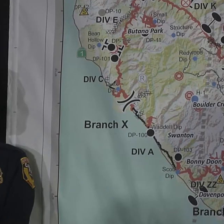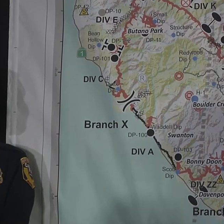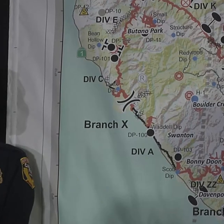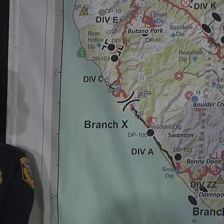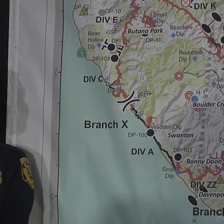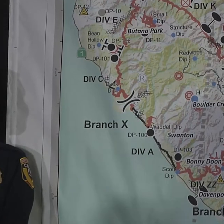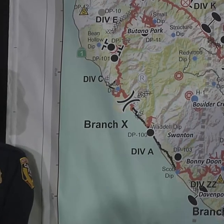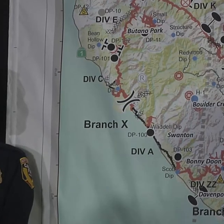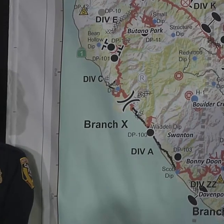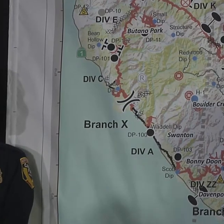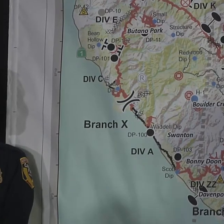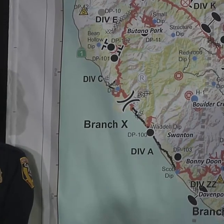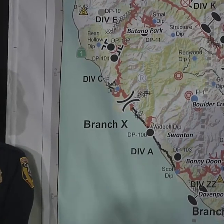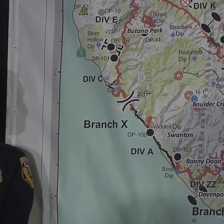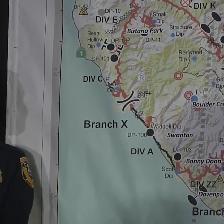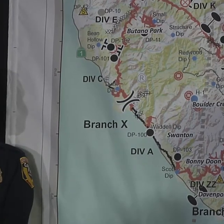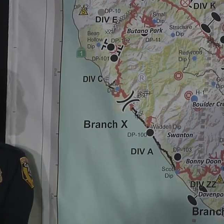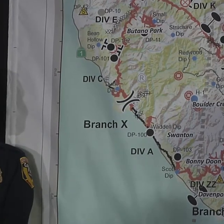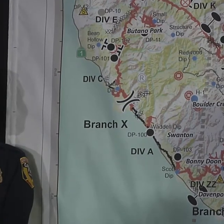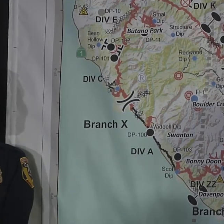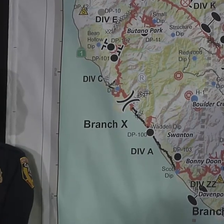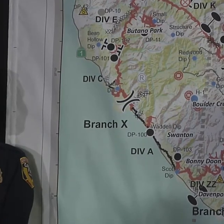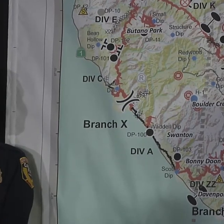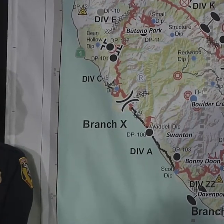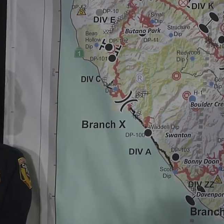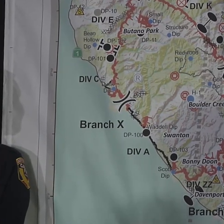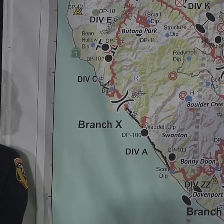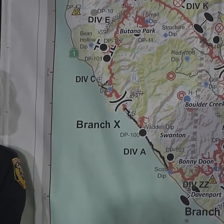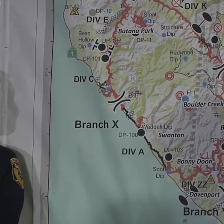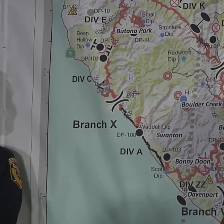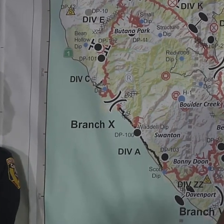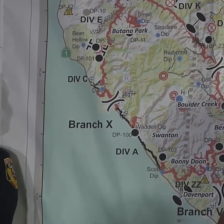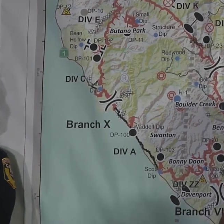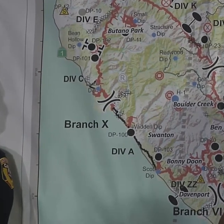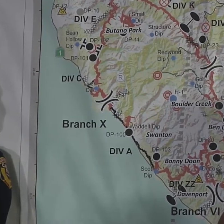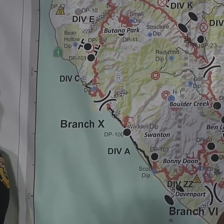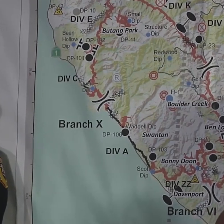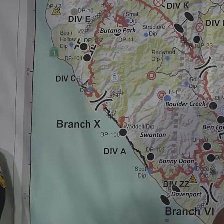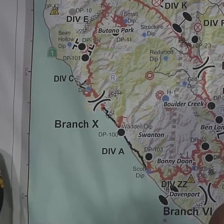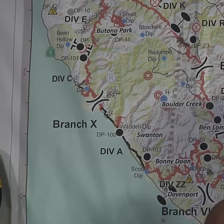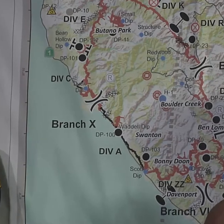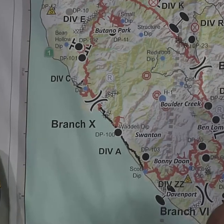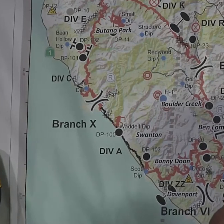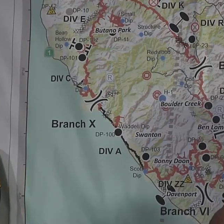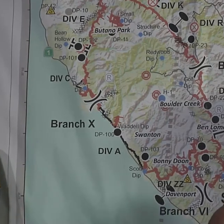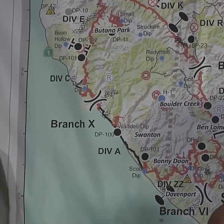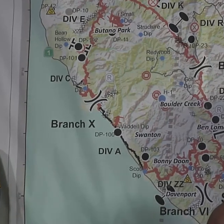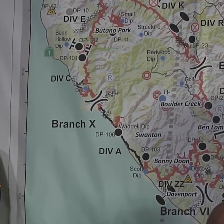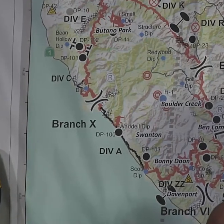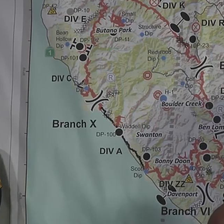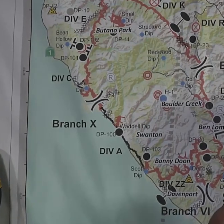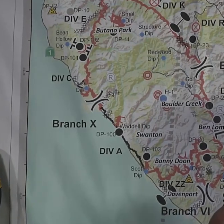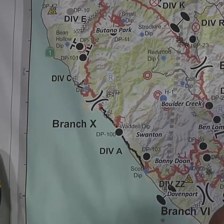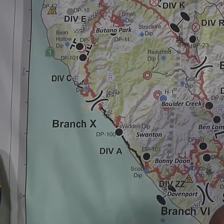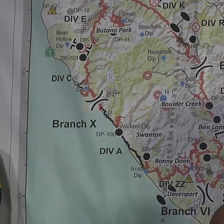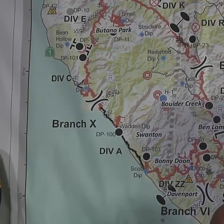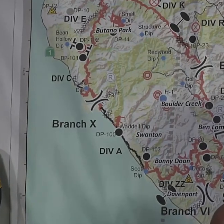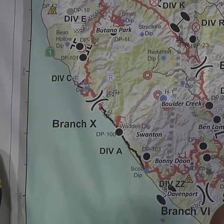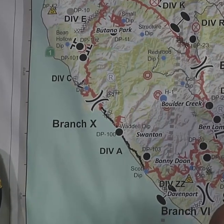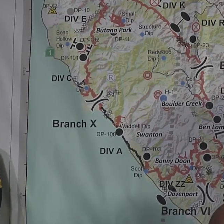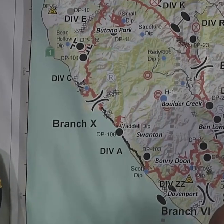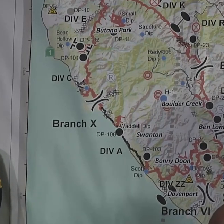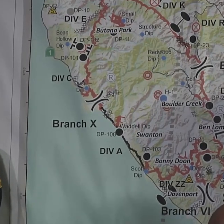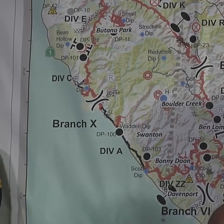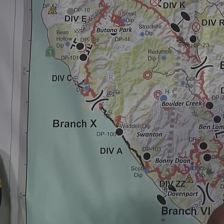major fire front, just a slow creep of the fire. Again, if we had a bunch of resources, we'd have that surrounded and we'd be able to extinguish